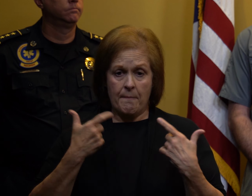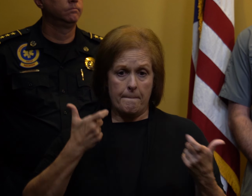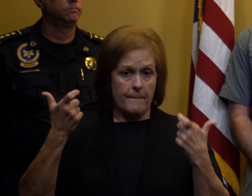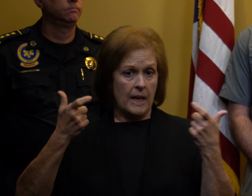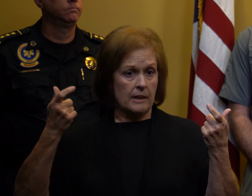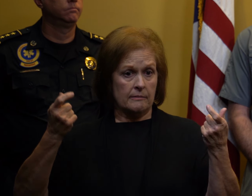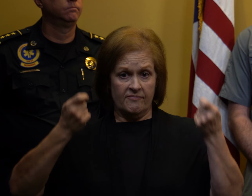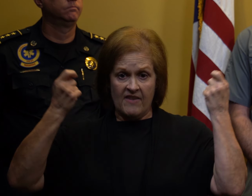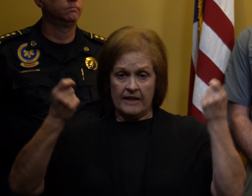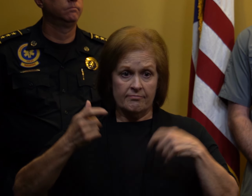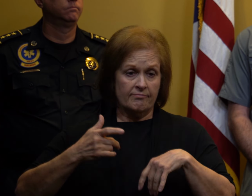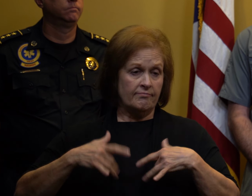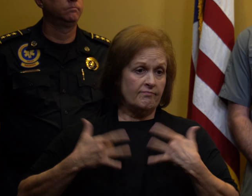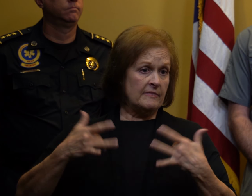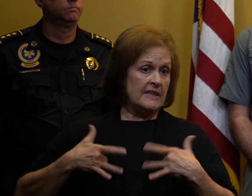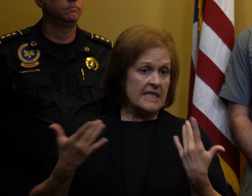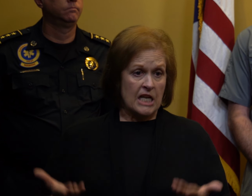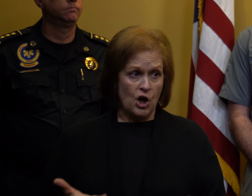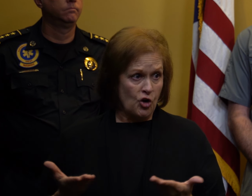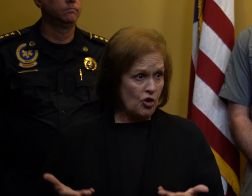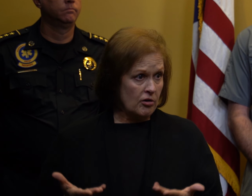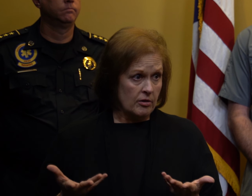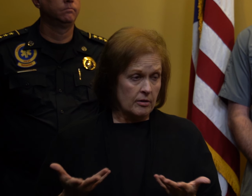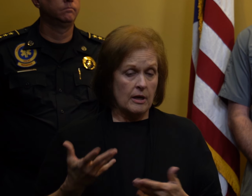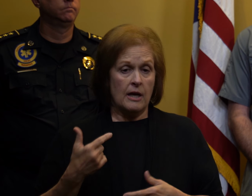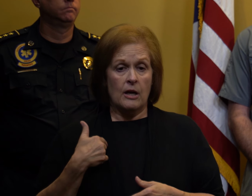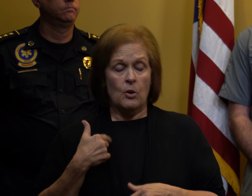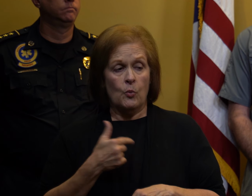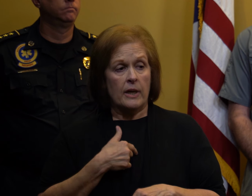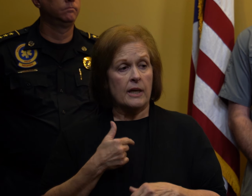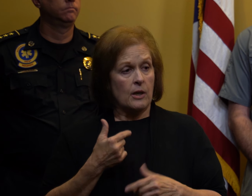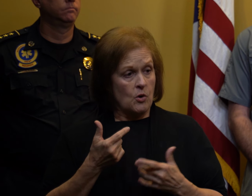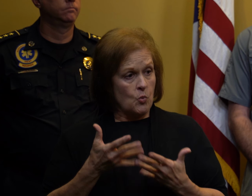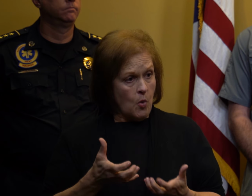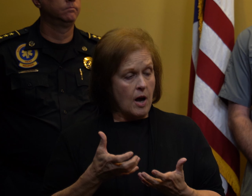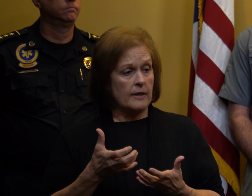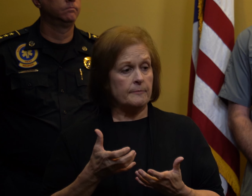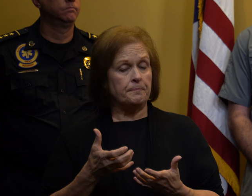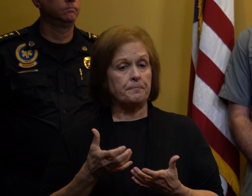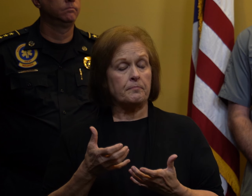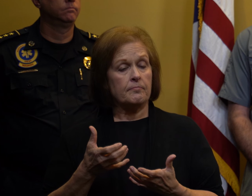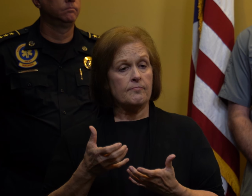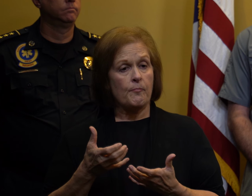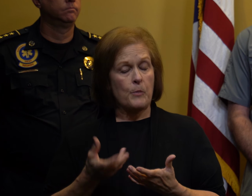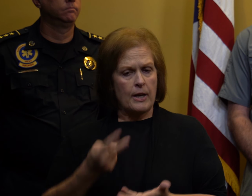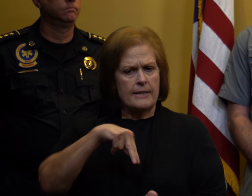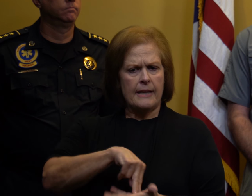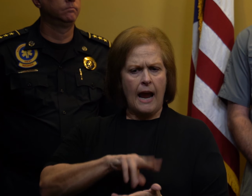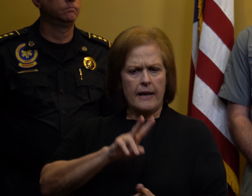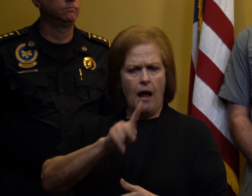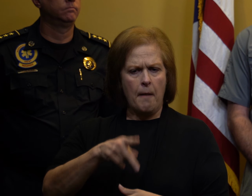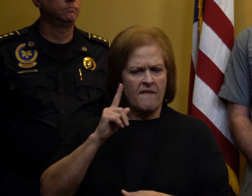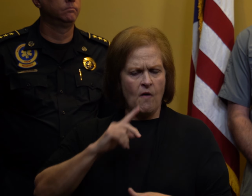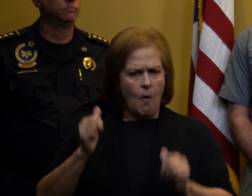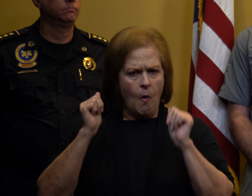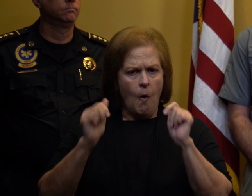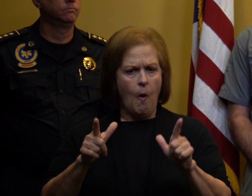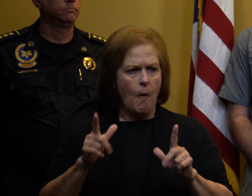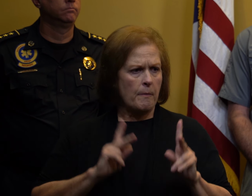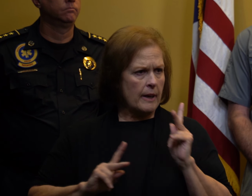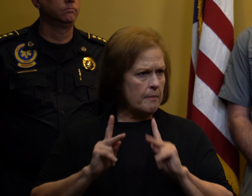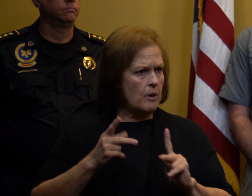no other place in this country, and we definitely wanted to stand up for all of our people as